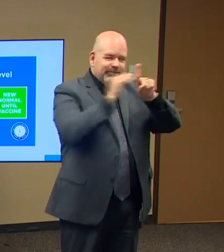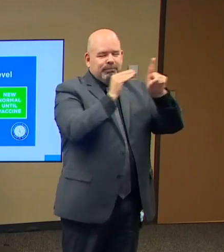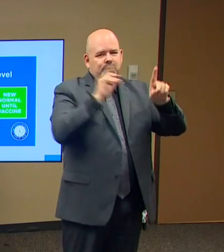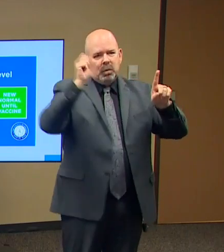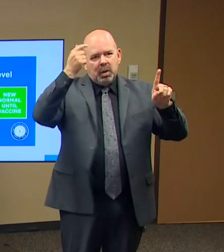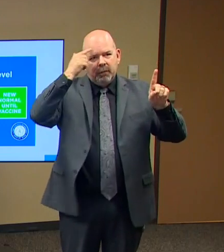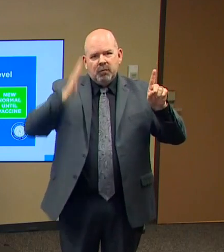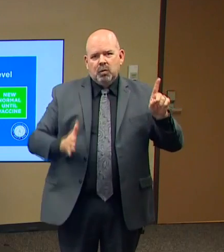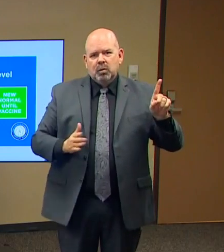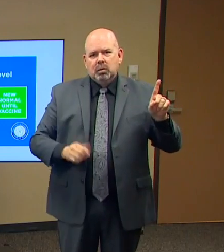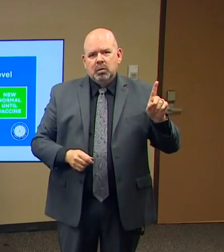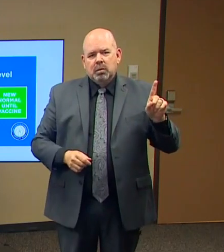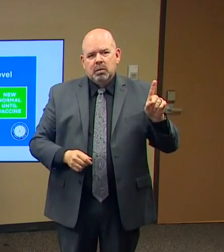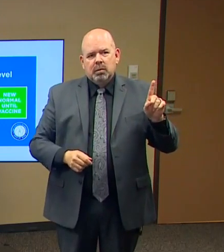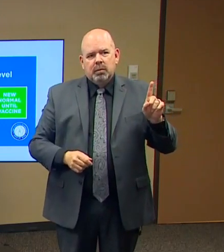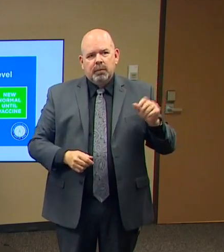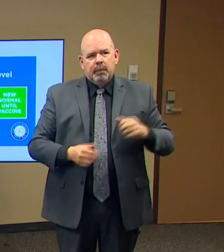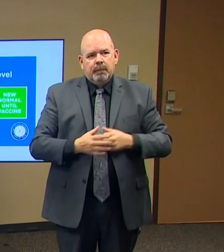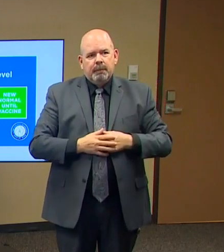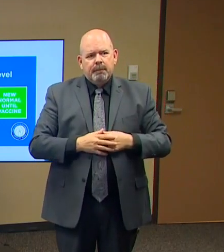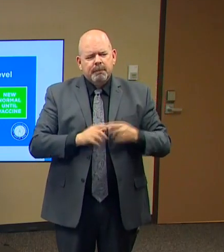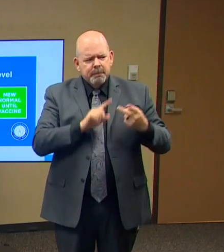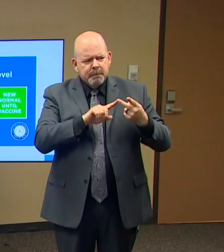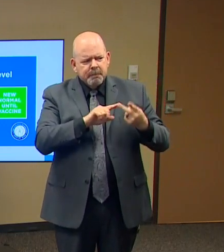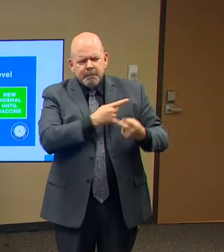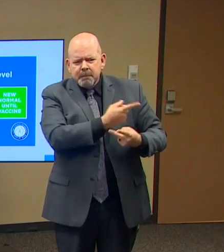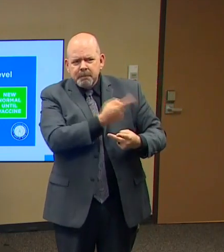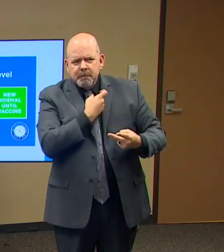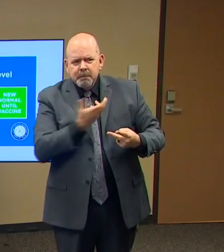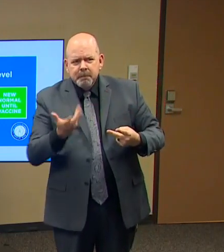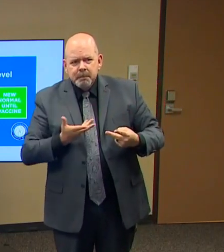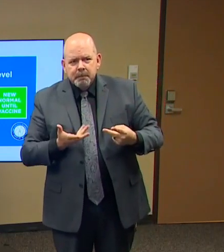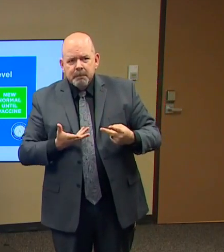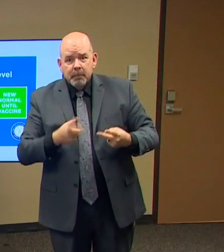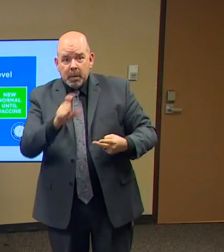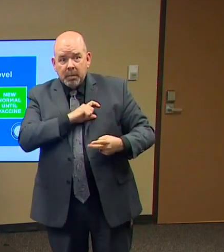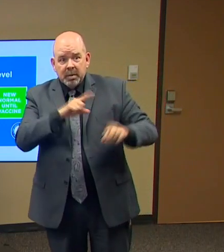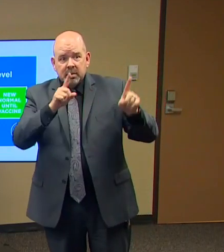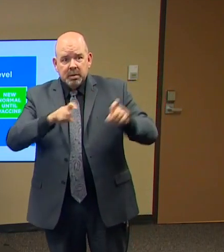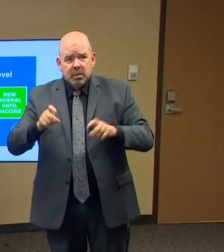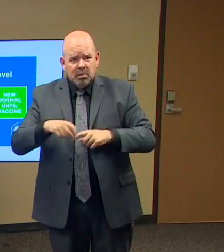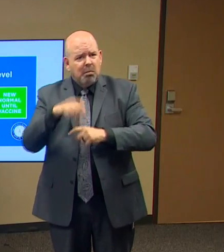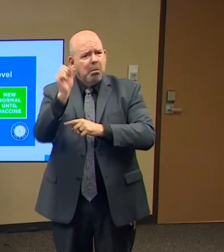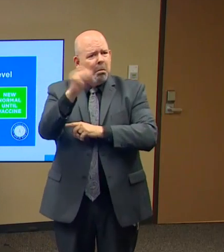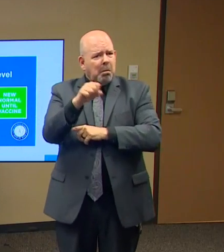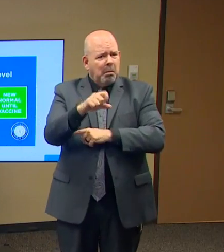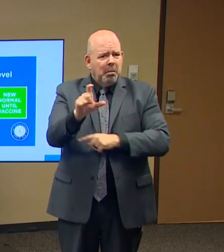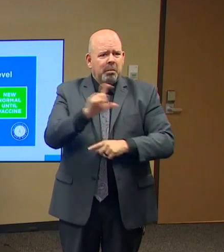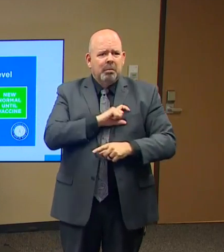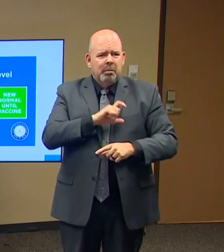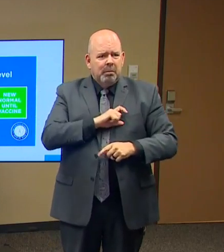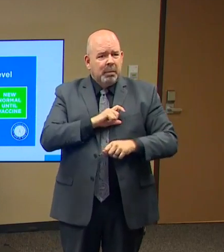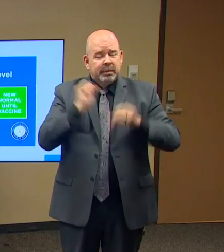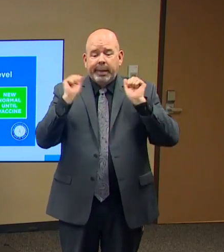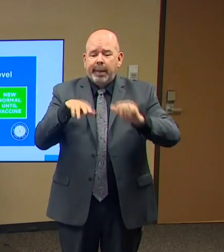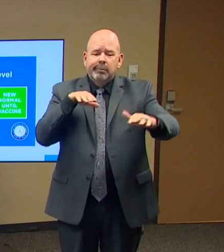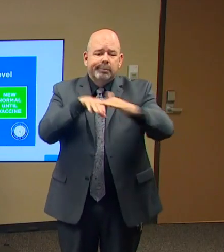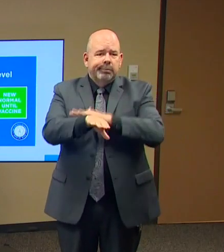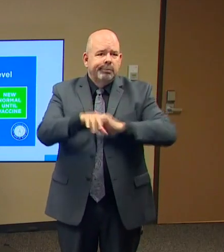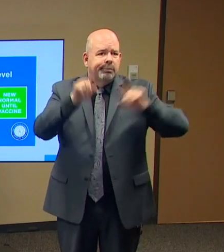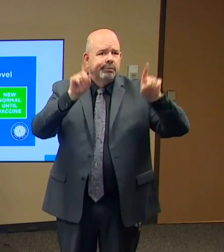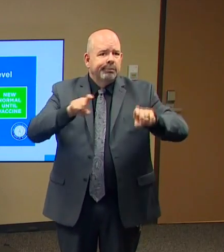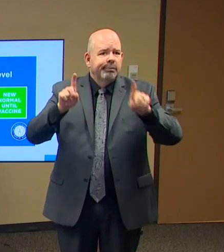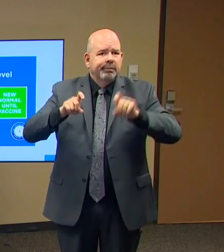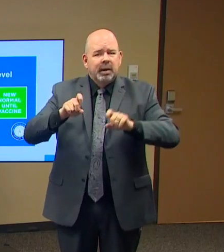tested? Officers can always be tested. You can be tested at any of our sites without symptoms, and